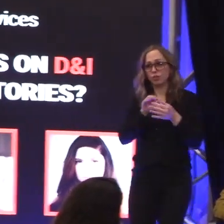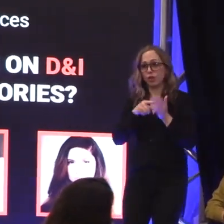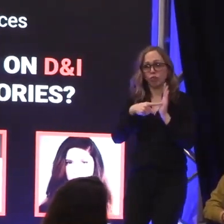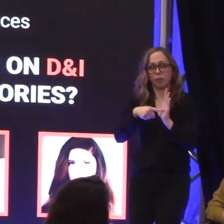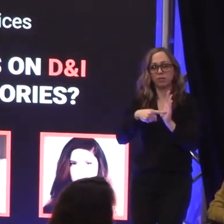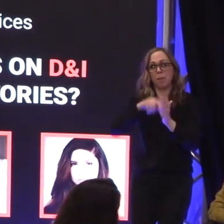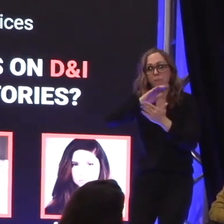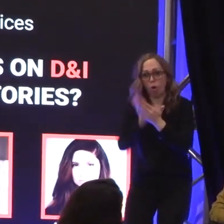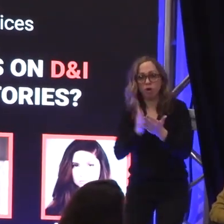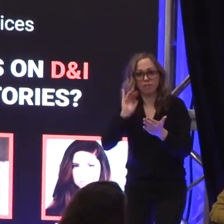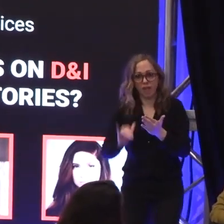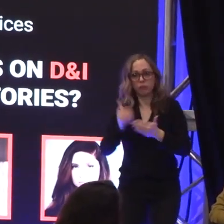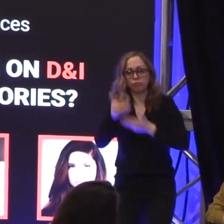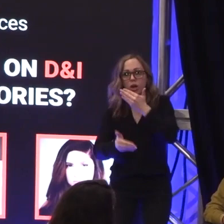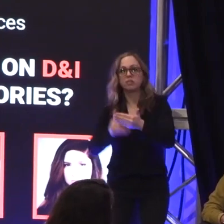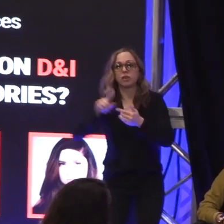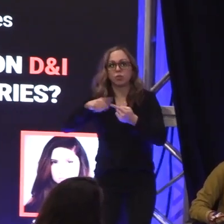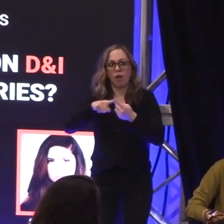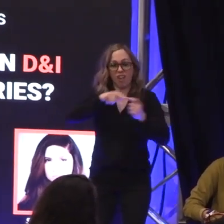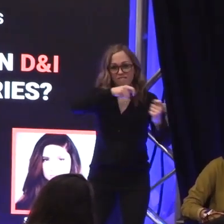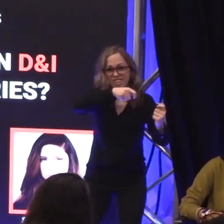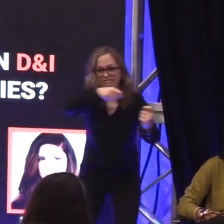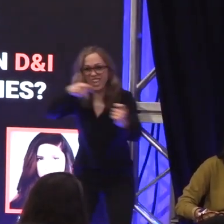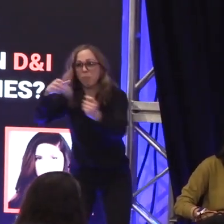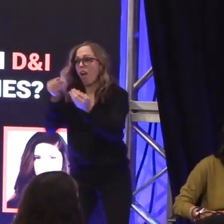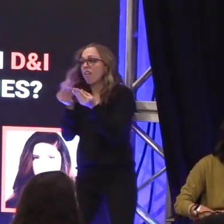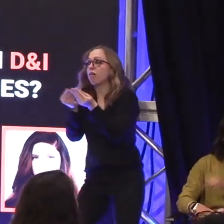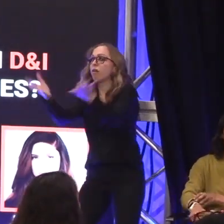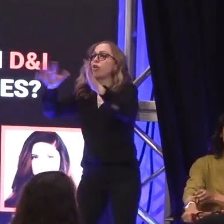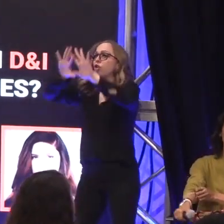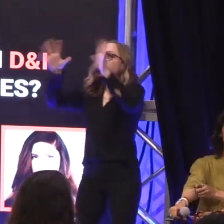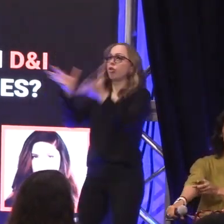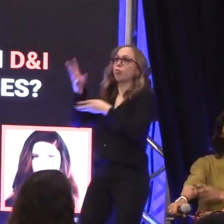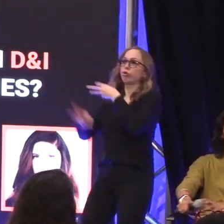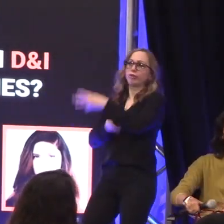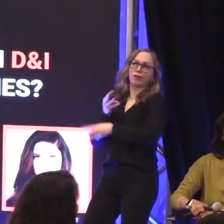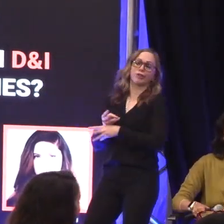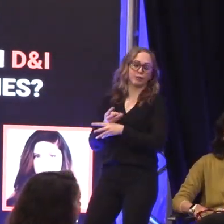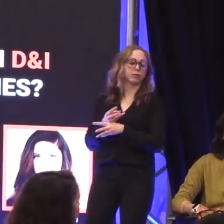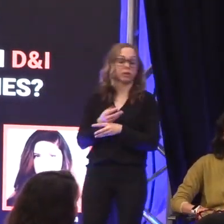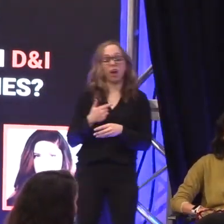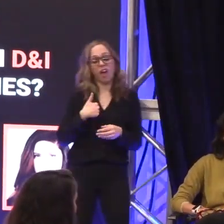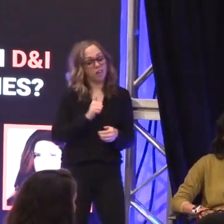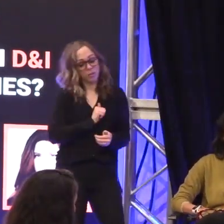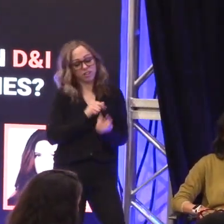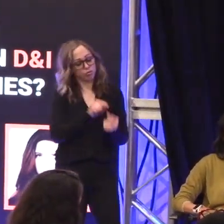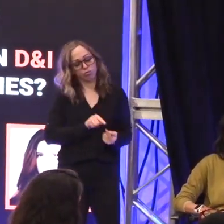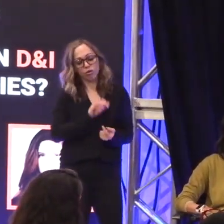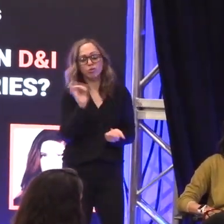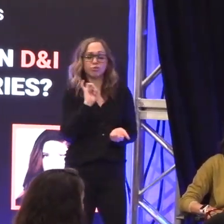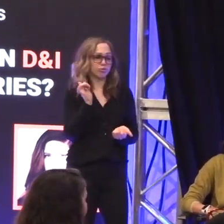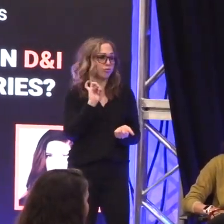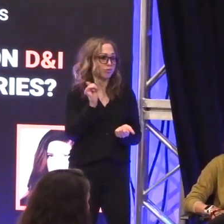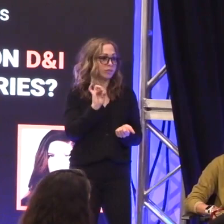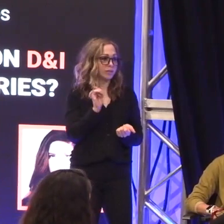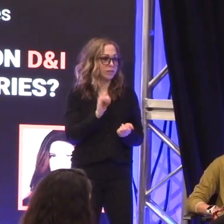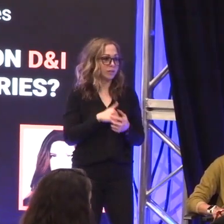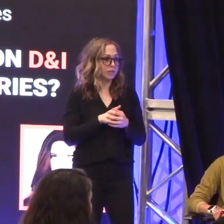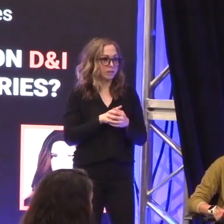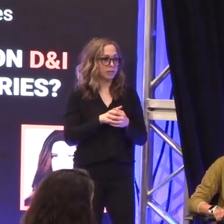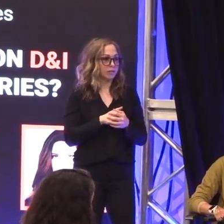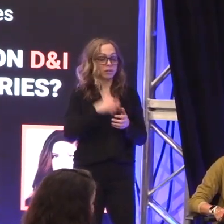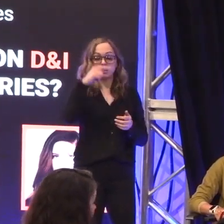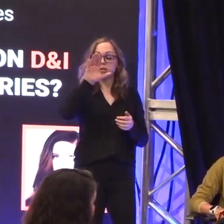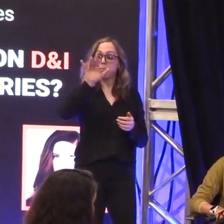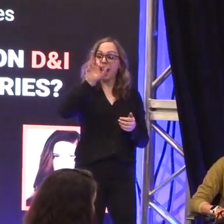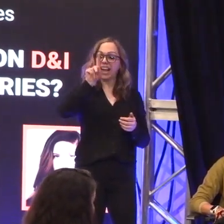as part of the process in making the movie and putting it into the world. You know, and this is something that I've been struggling with myself. You know, the